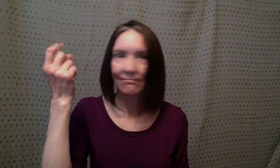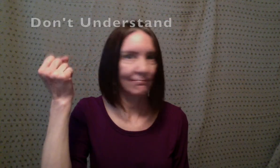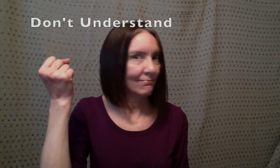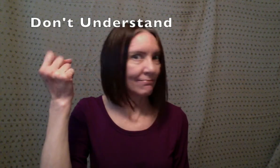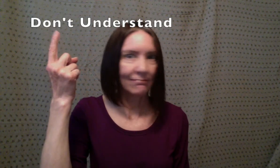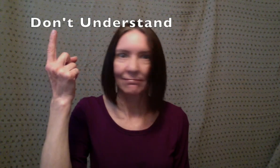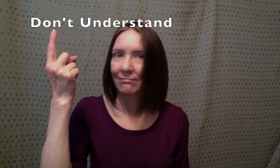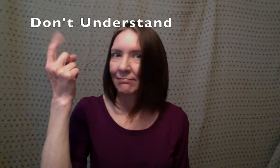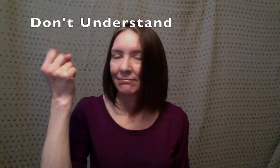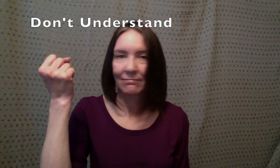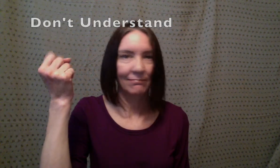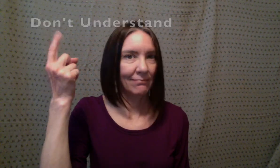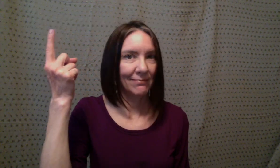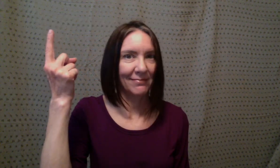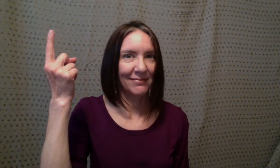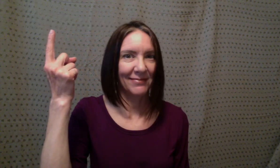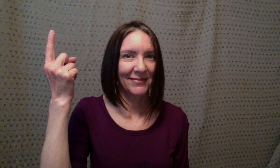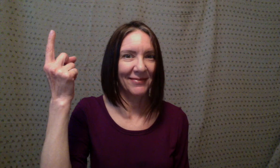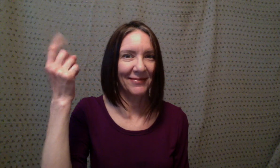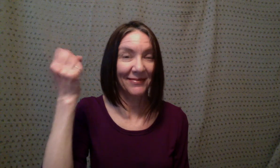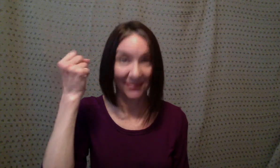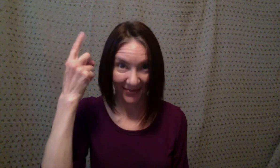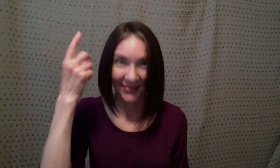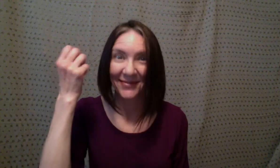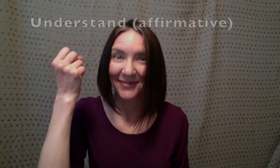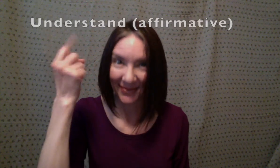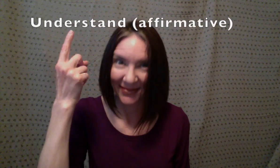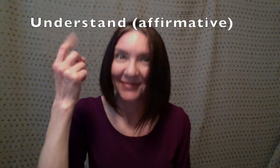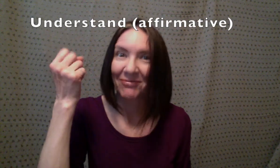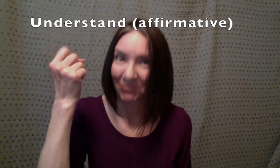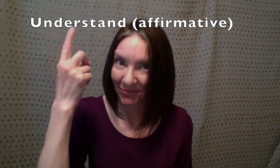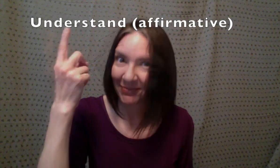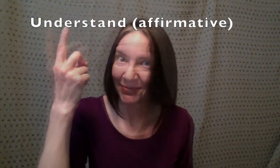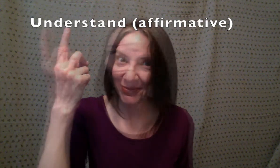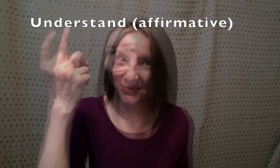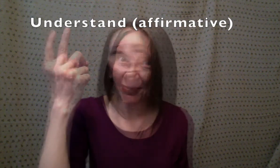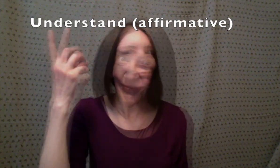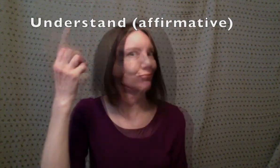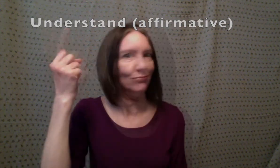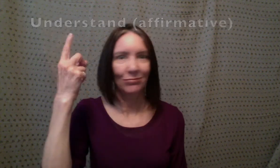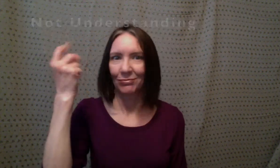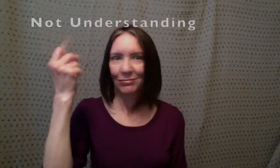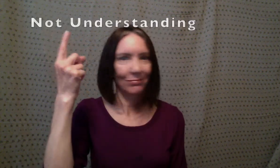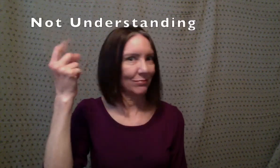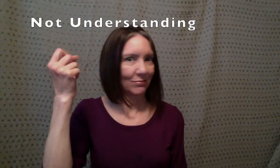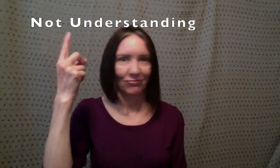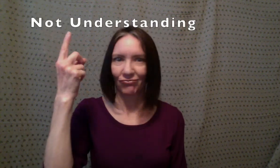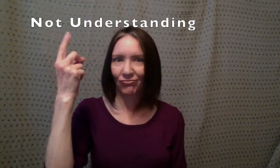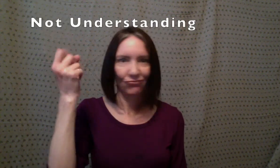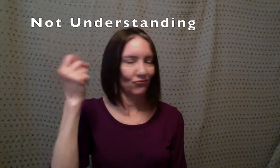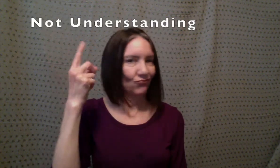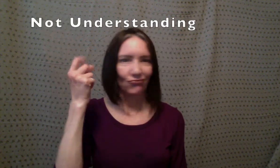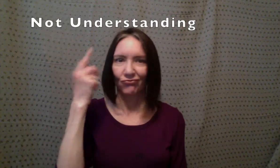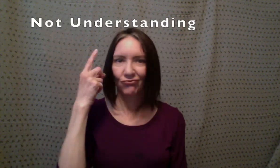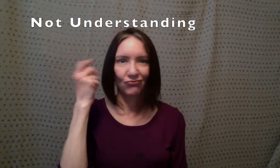Non-manual markers indicate whether this is an affirmative understand or a do not